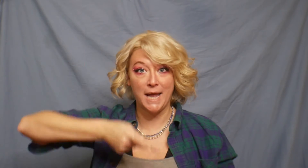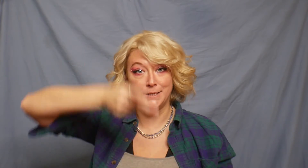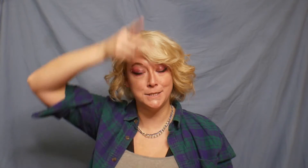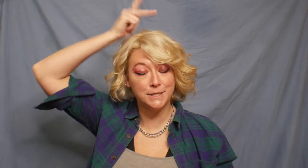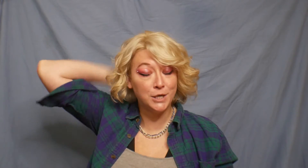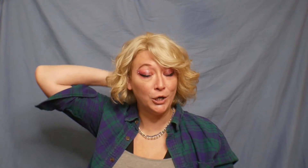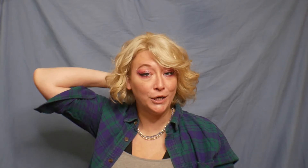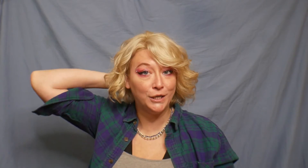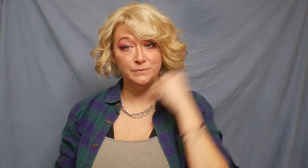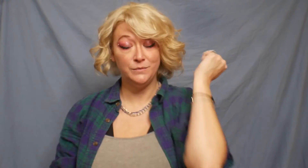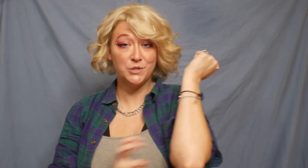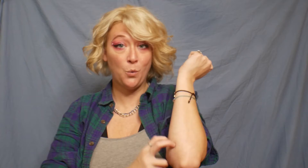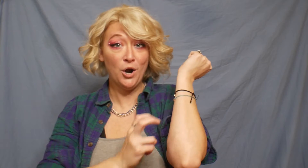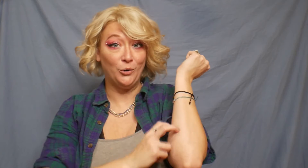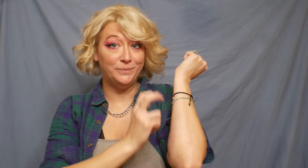head. Skunk. Squirrel.